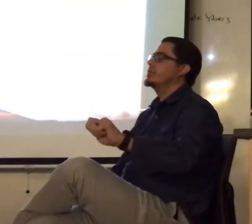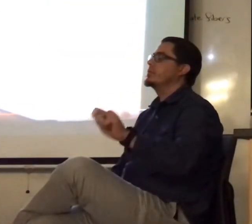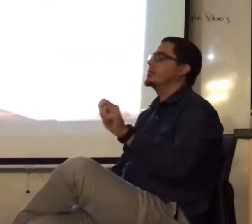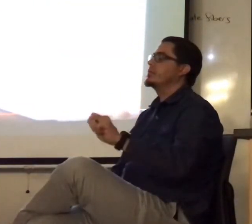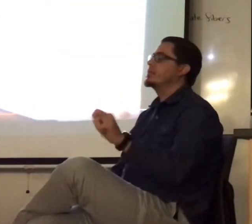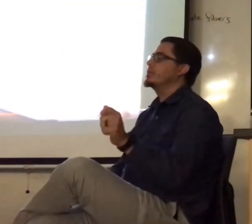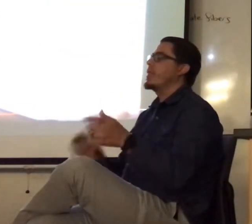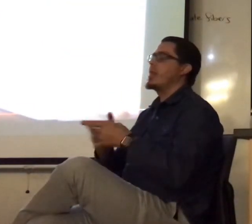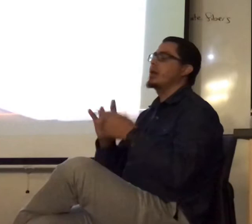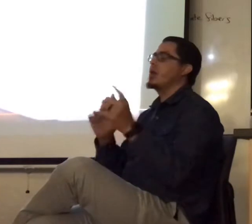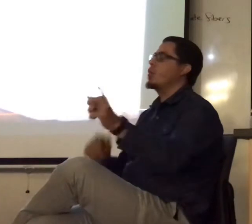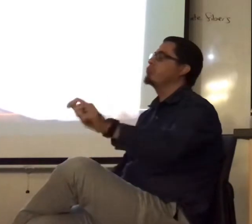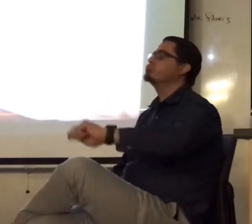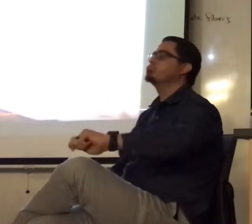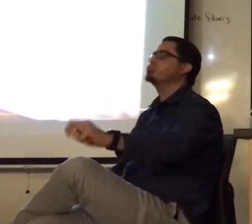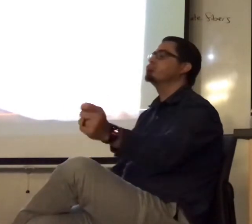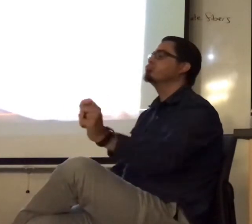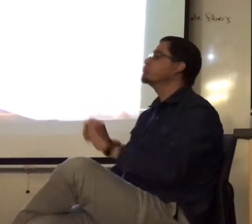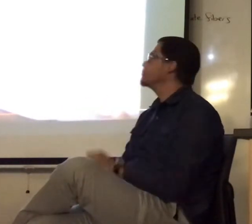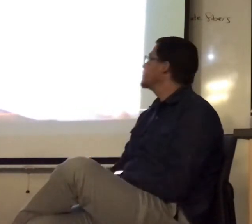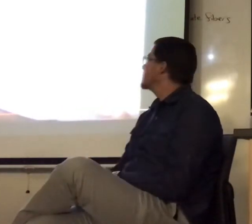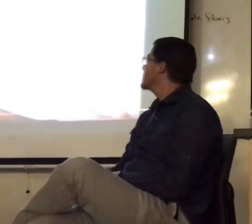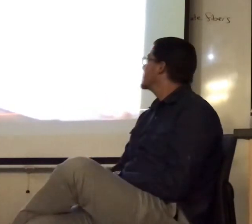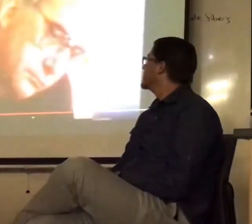Just let it go.